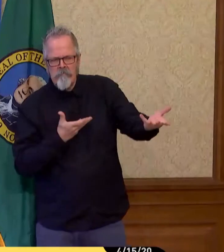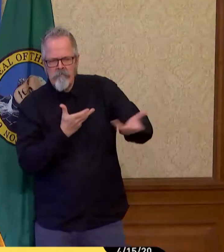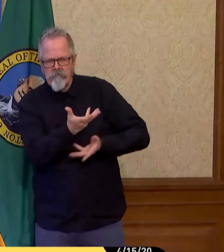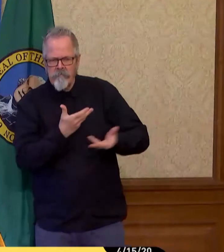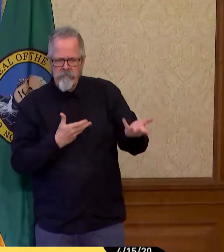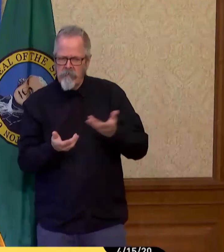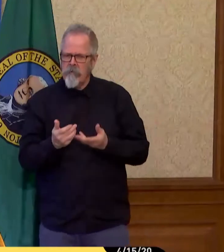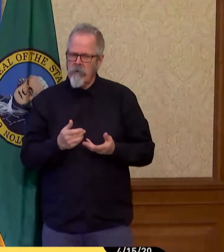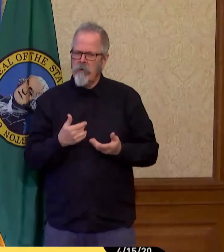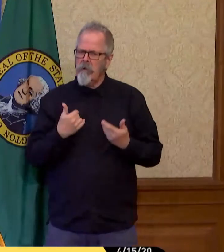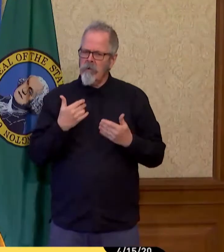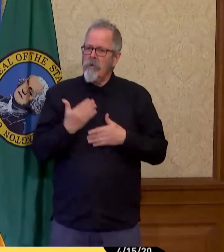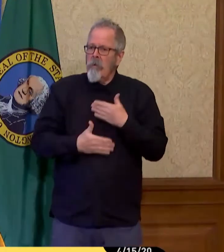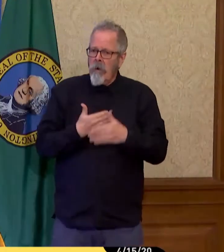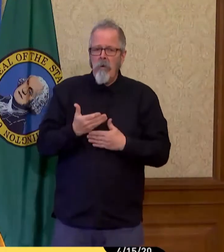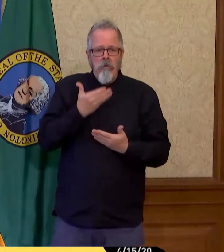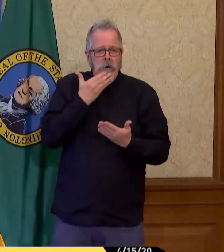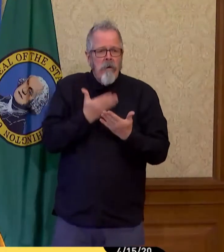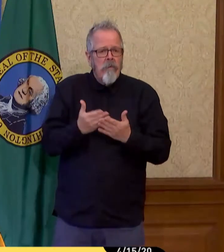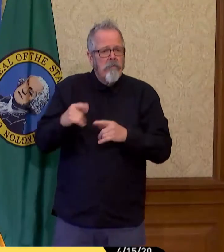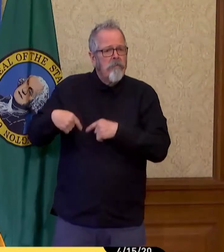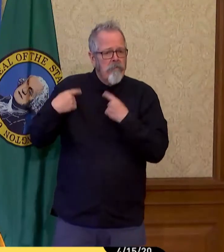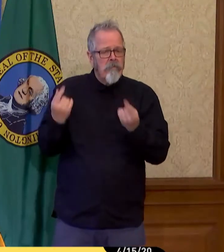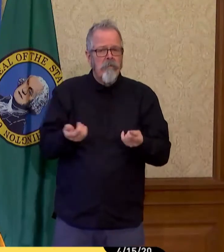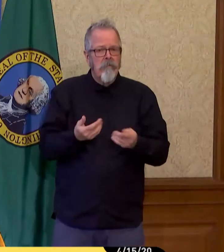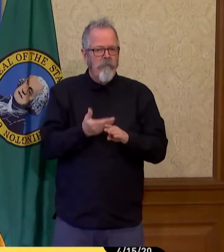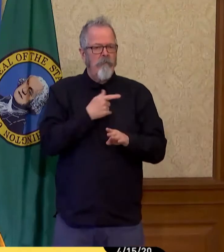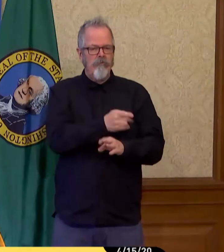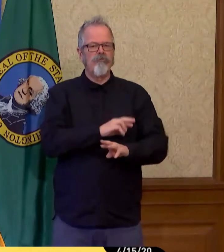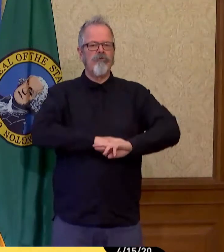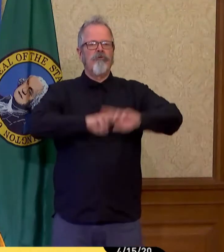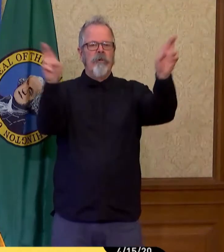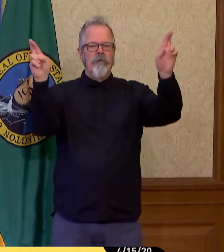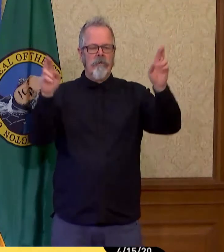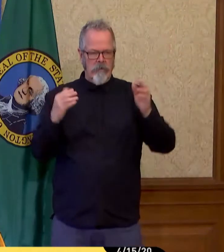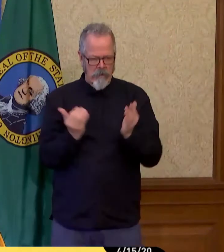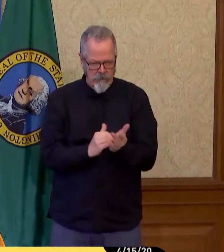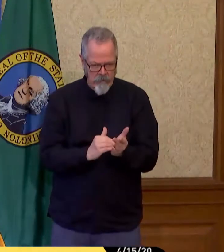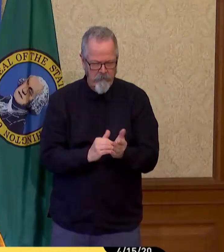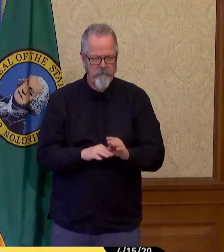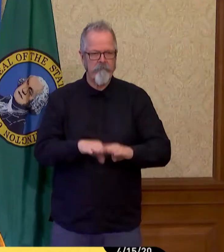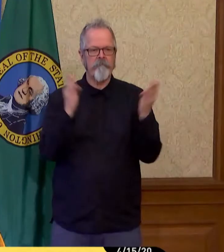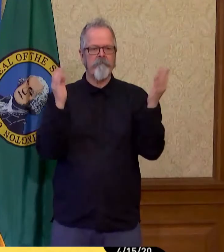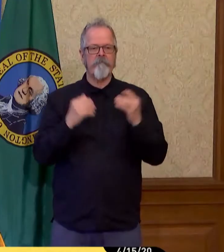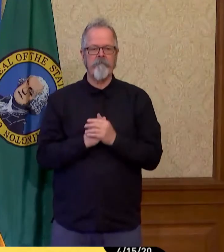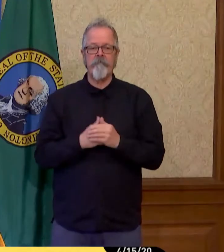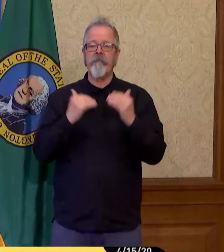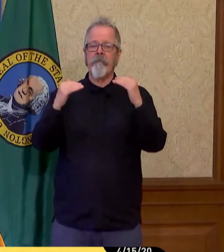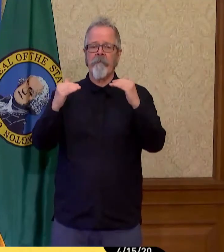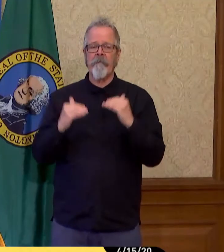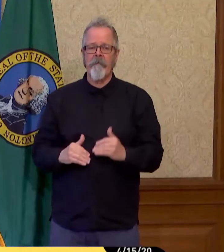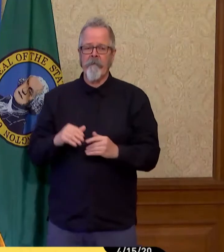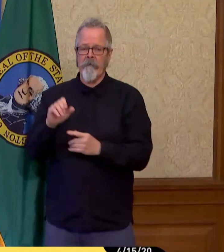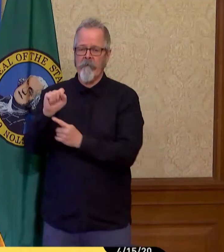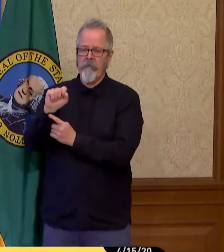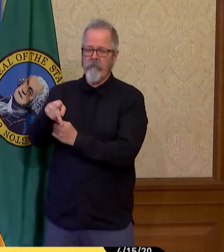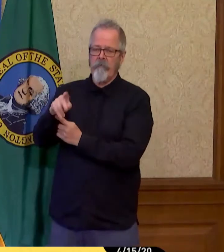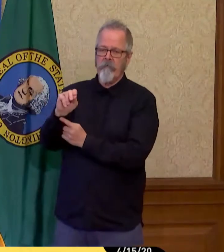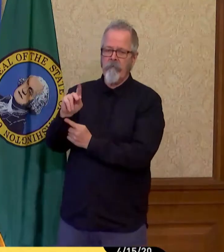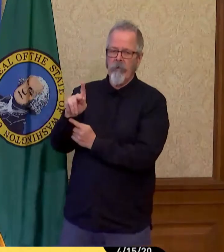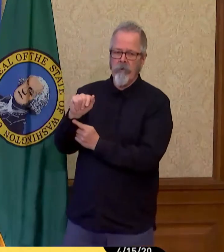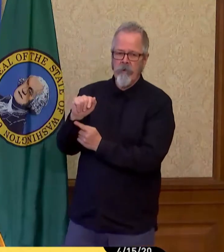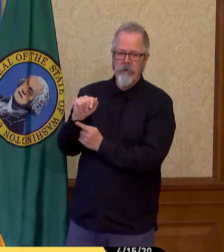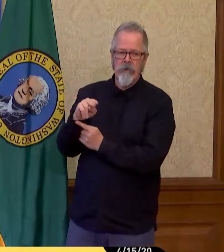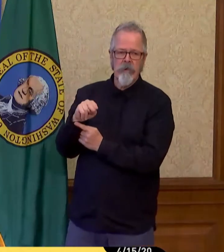Governor, there's a cluster of COVID-19 cases connected to the Tyson plant in Wallula. And I'm wondering, would